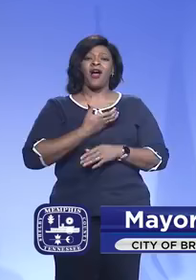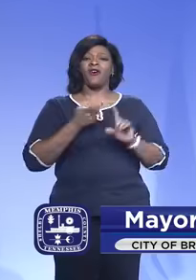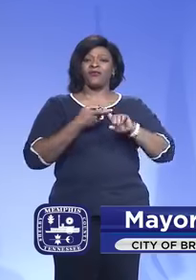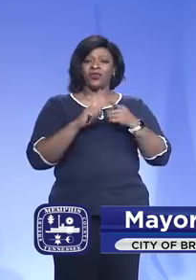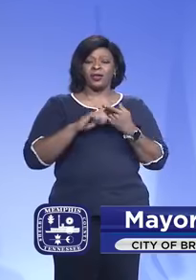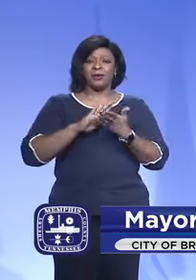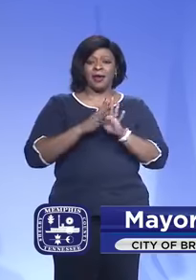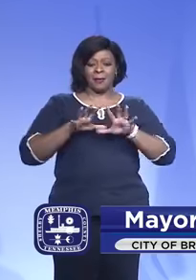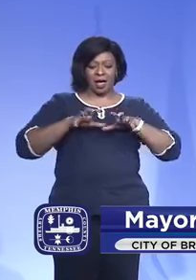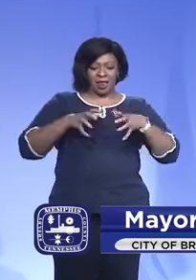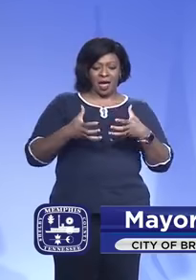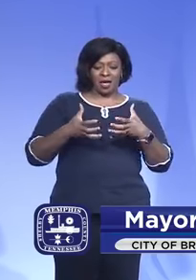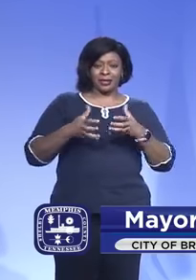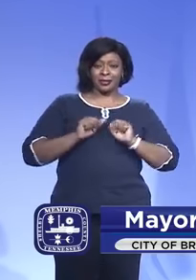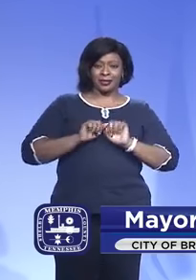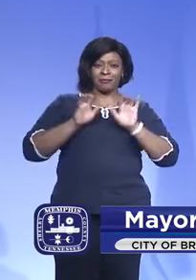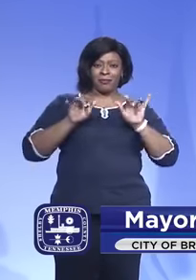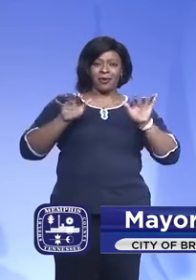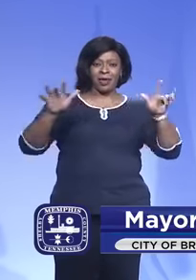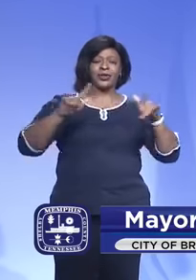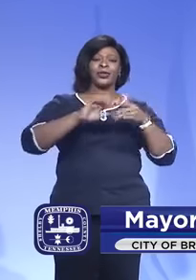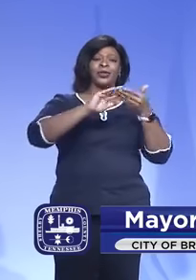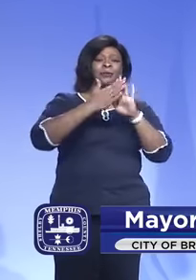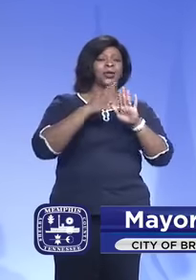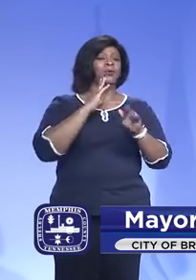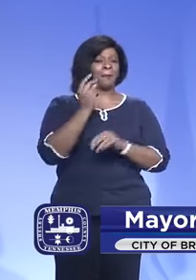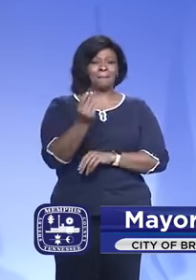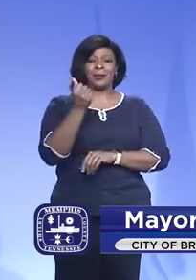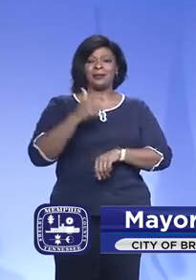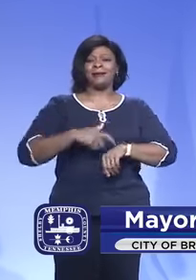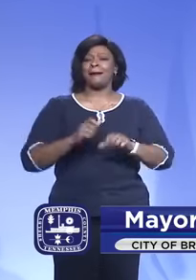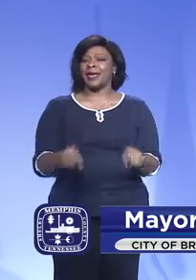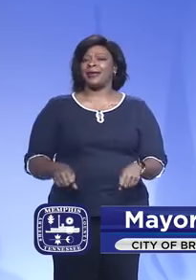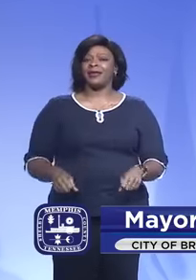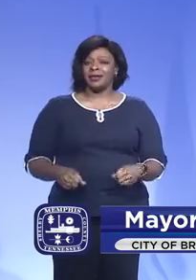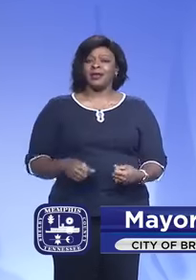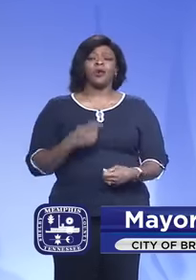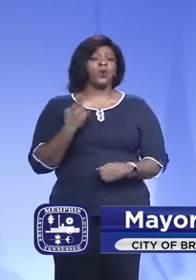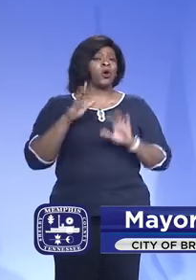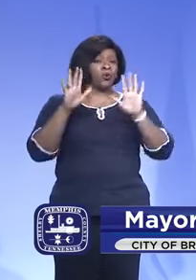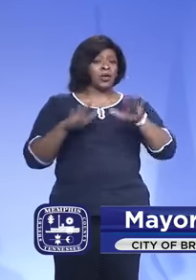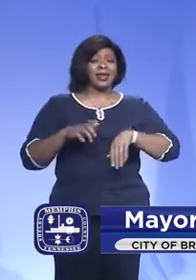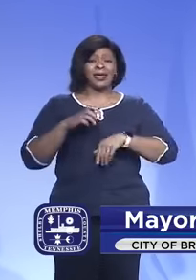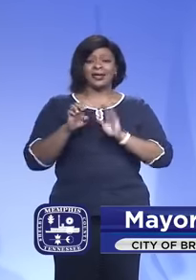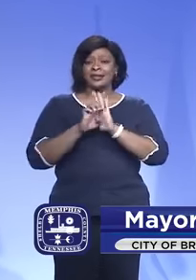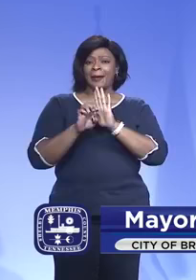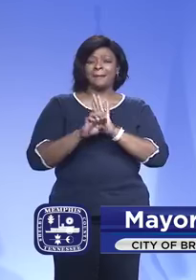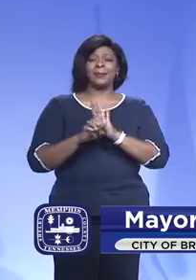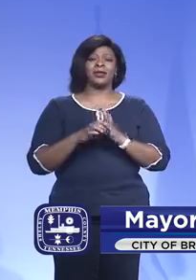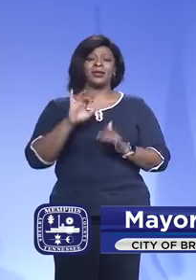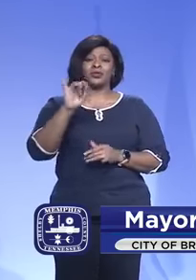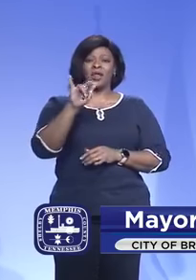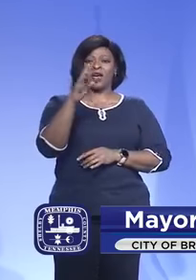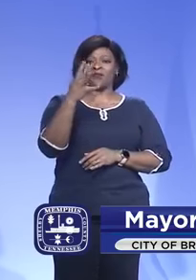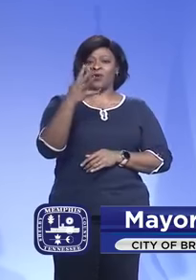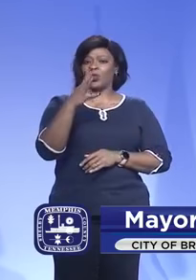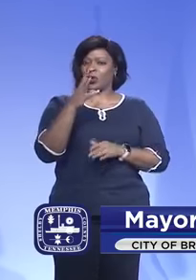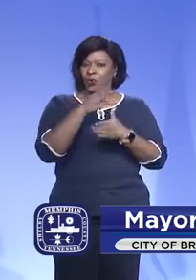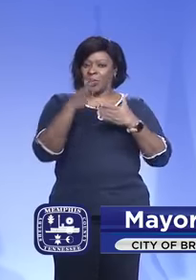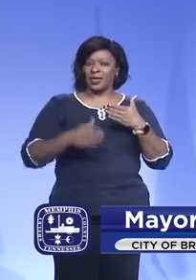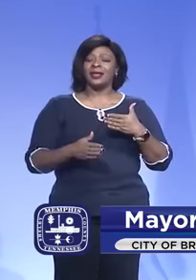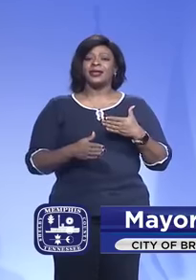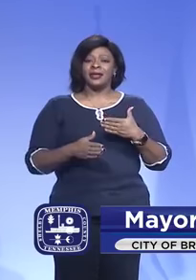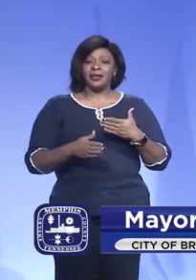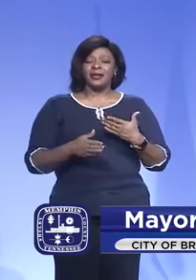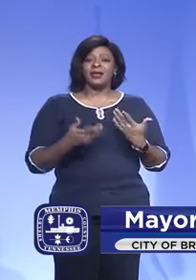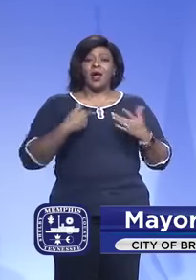cluster outbreak to a community outbreak in a very, very short period of time. One great example of that is in the 4th of July weekend.